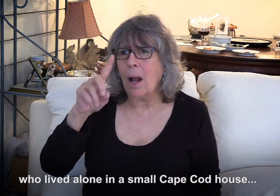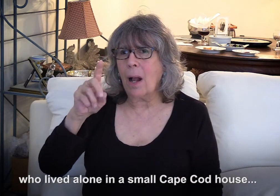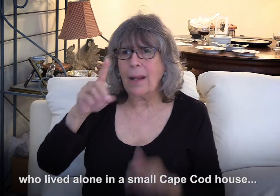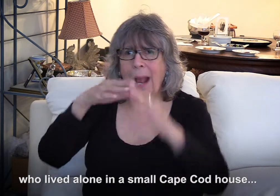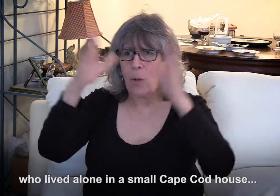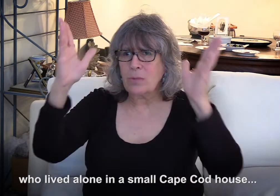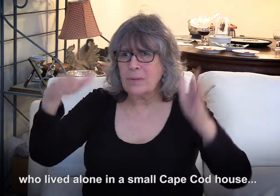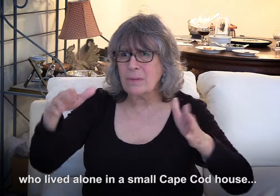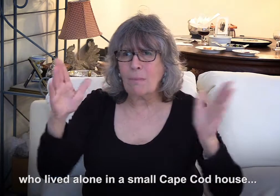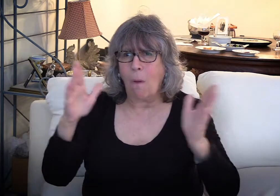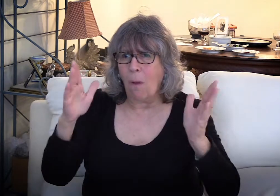God's house.